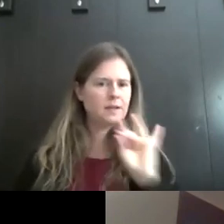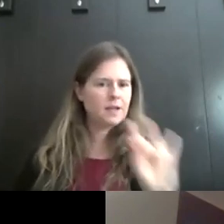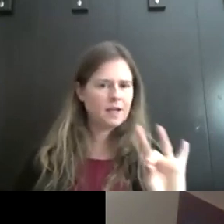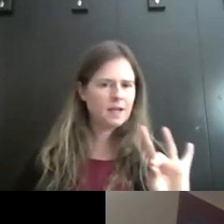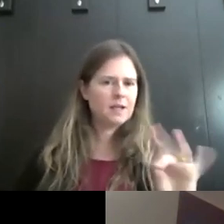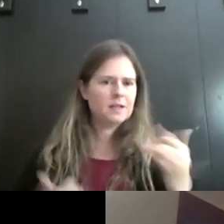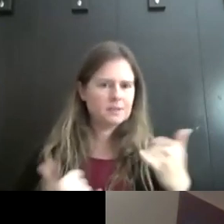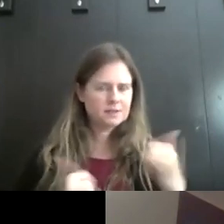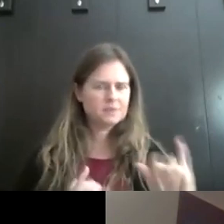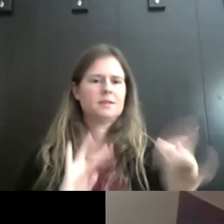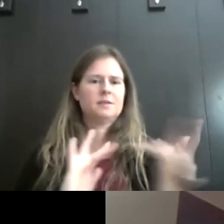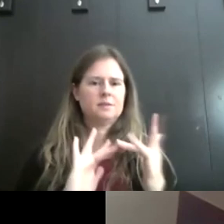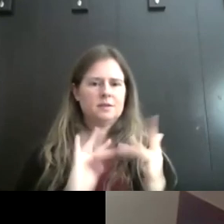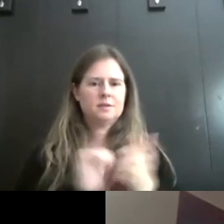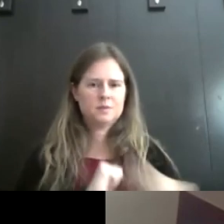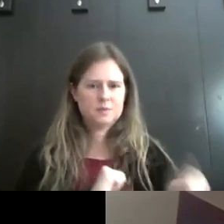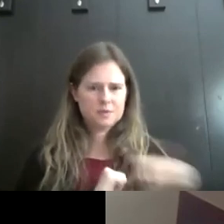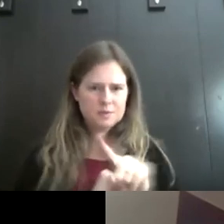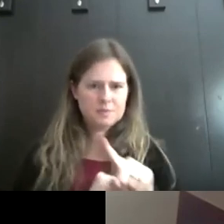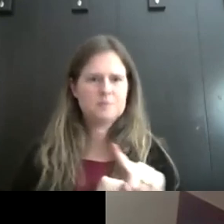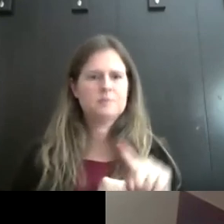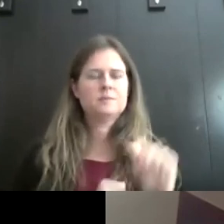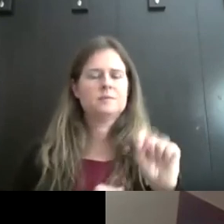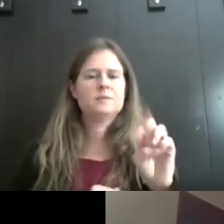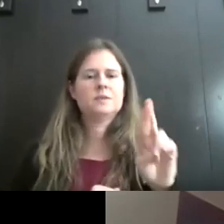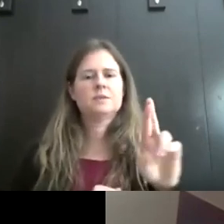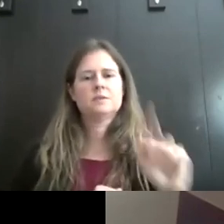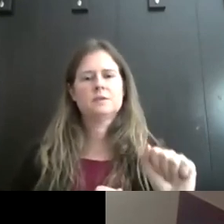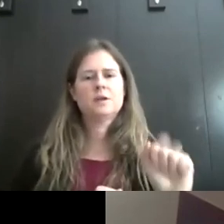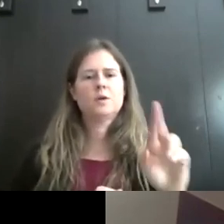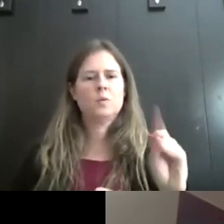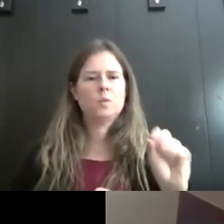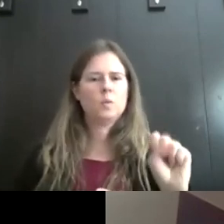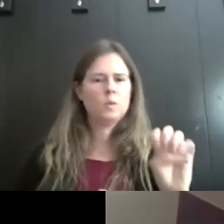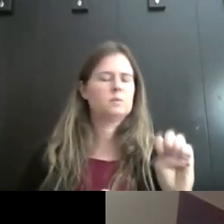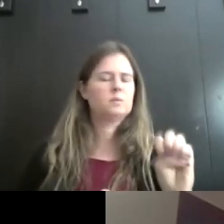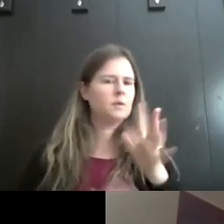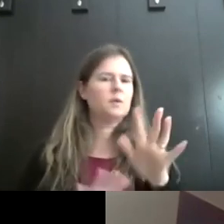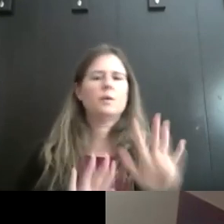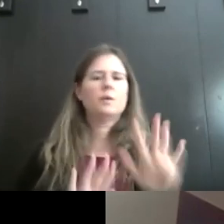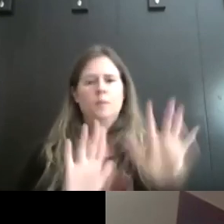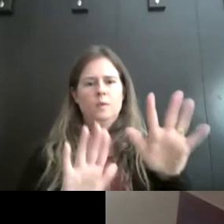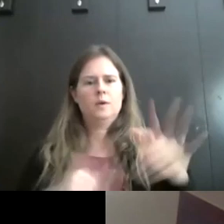touch with Tara Rose, and she's just a wonderful young woman.